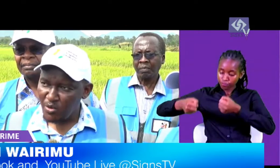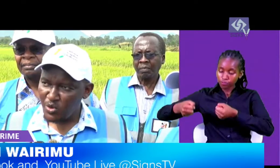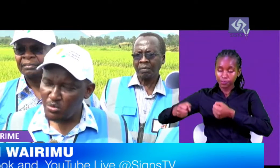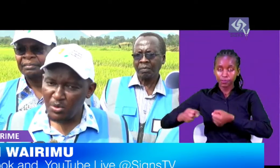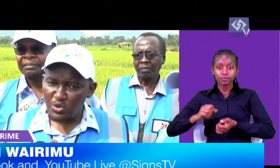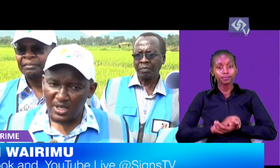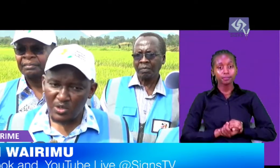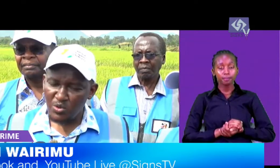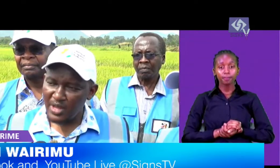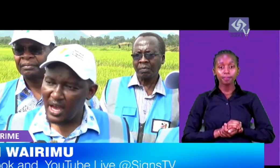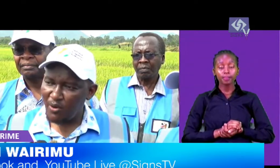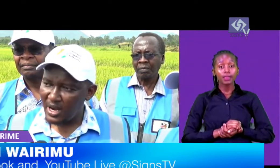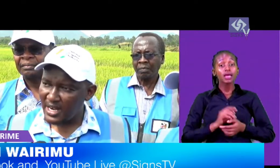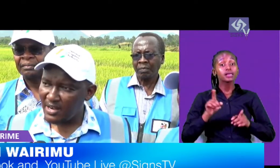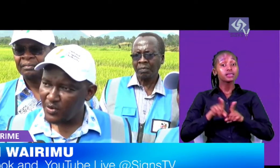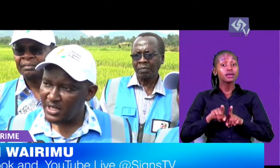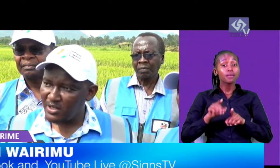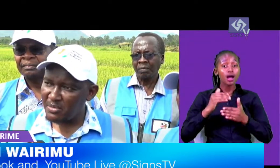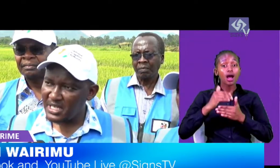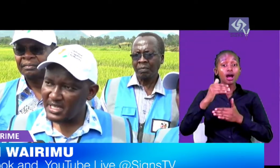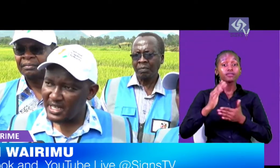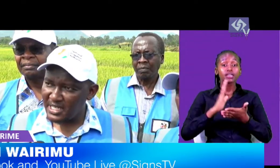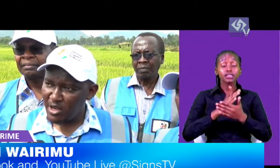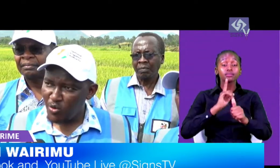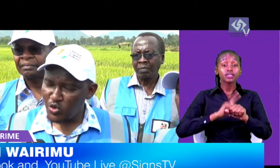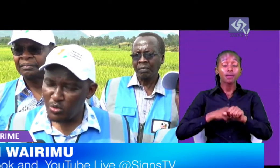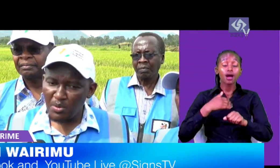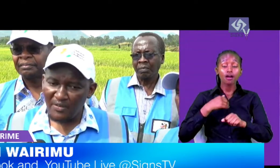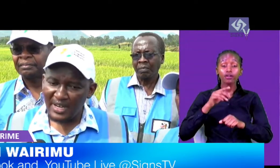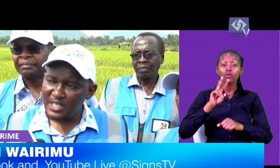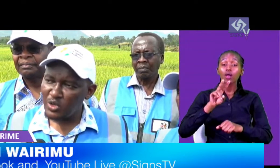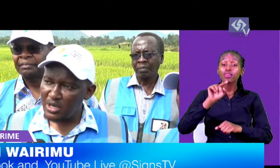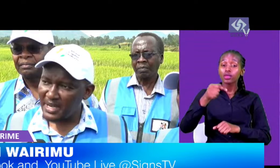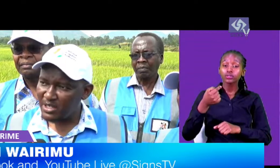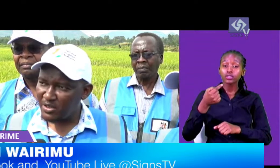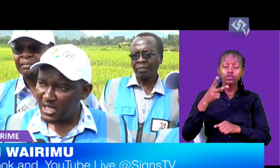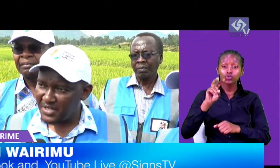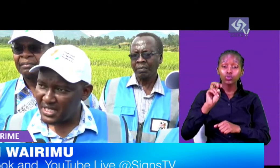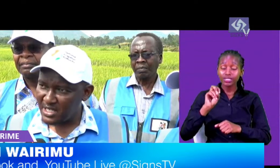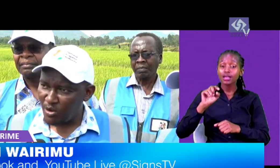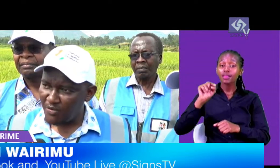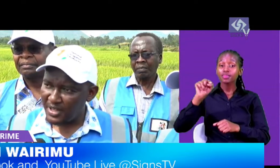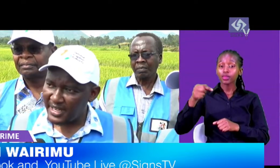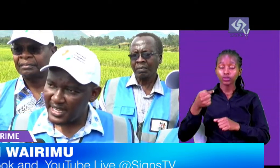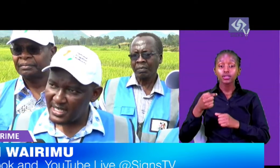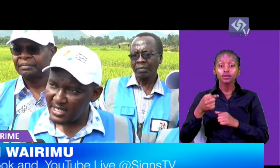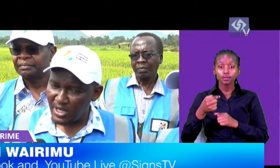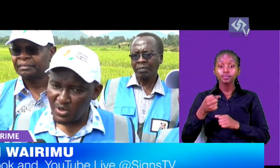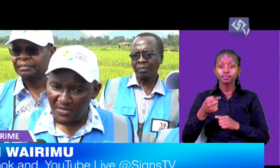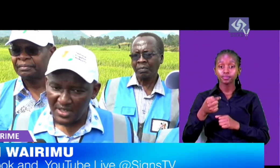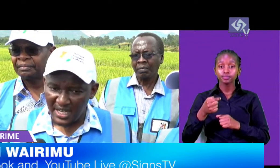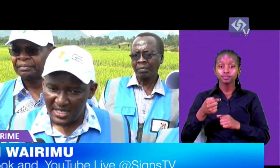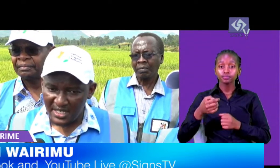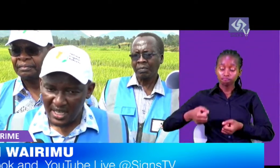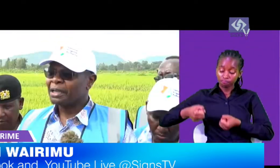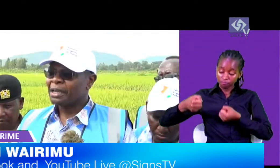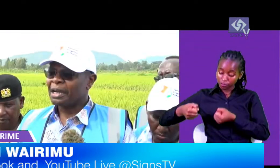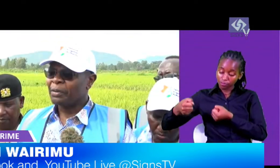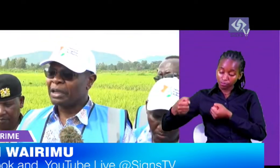should be able to get to the 140,000 metric tons, which will be able to cover at least 20% of the deficit of the rice that we have in the country. We have come